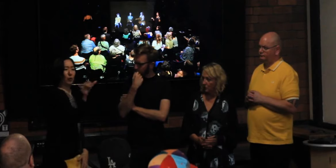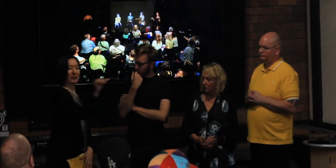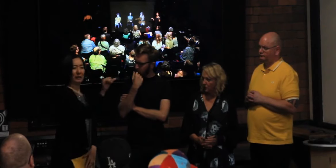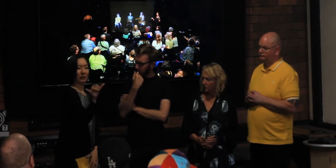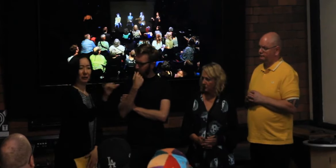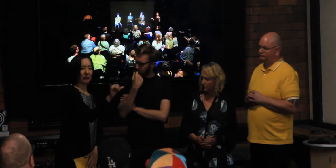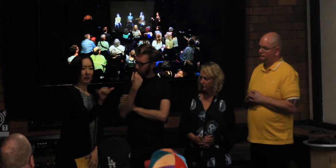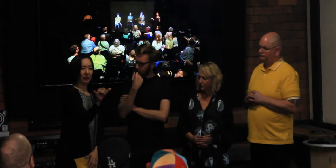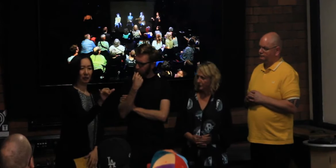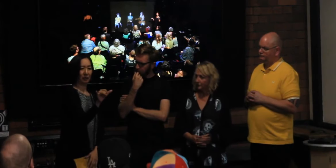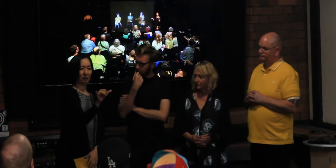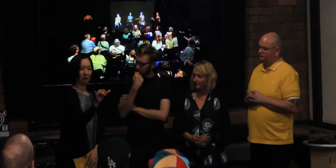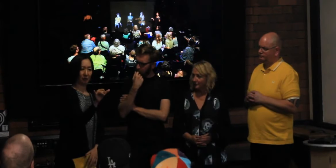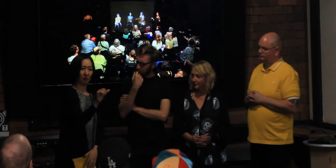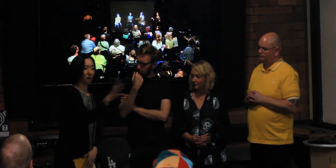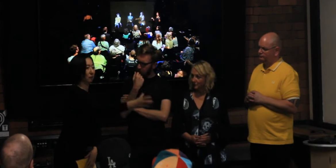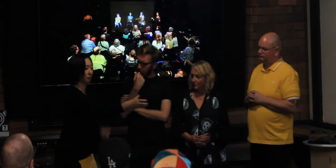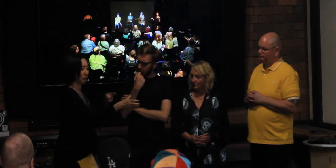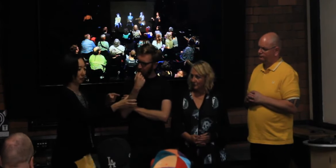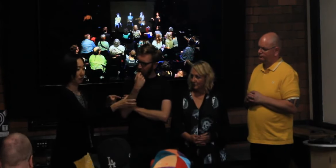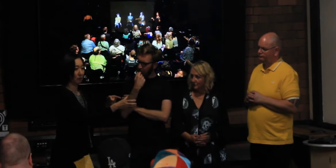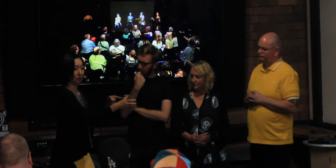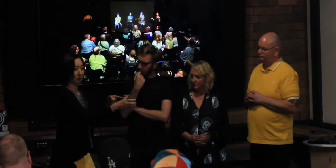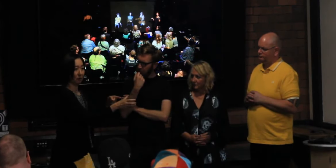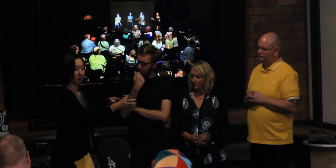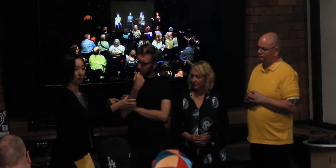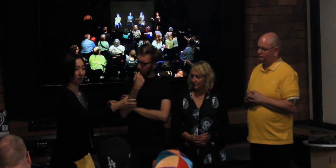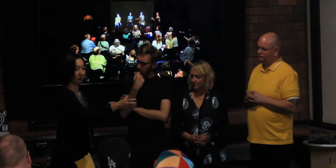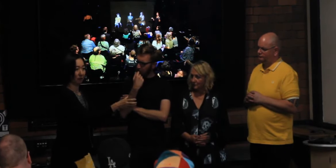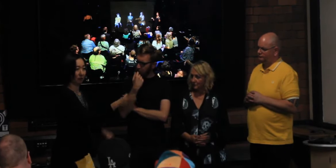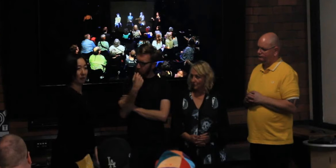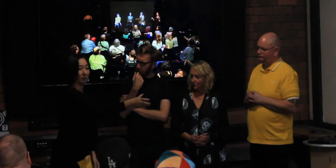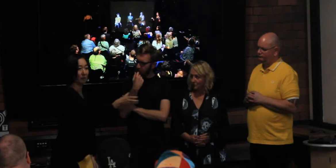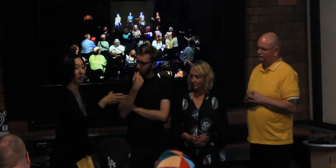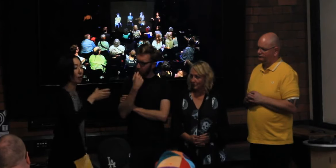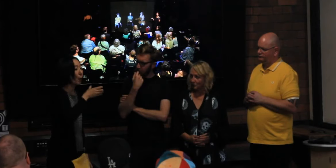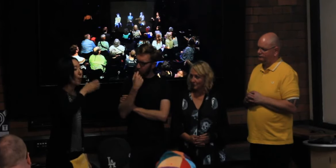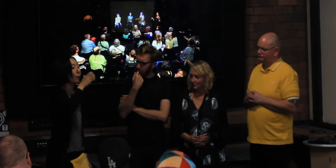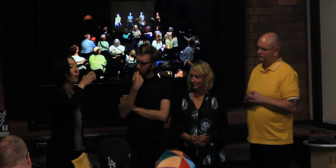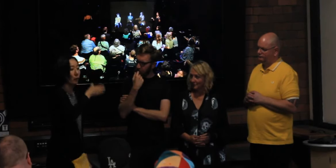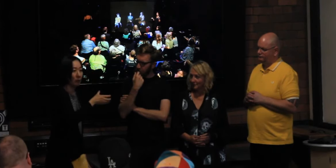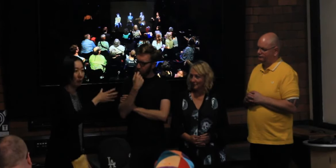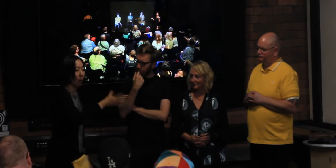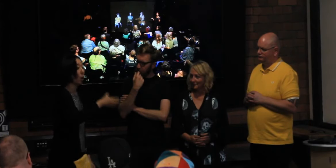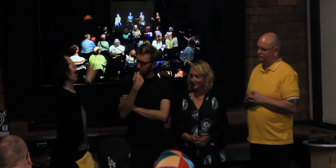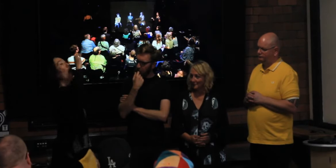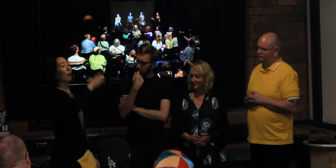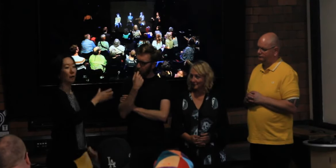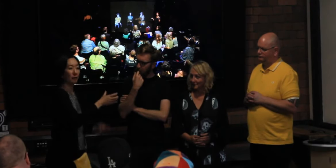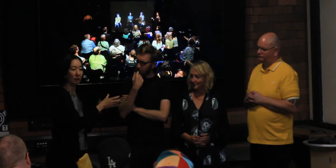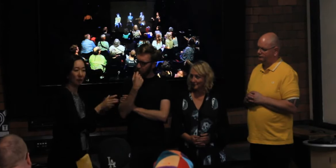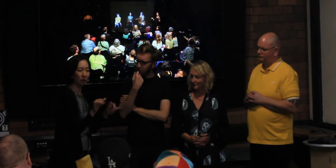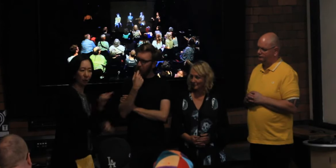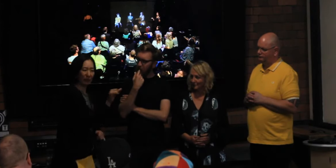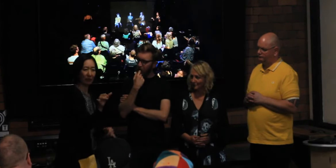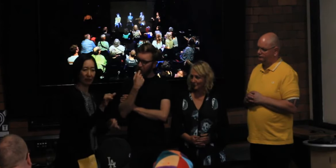or a paper coffee cup. And so we have to think, well, when I'm doing this, which one am I holding? When I do this, which